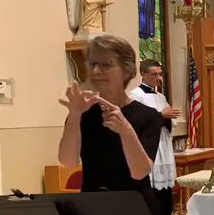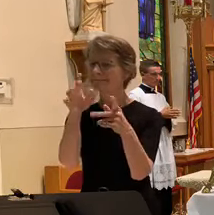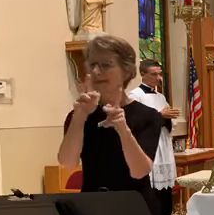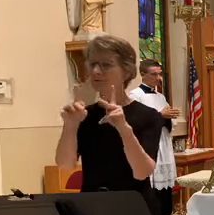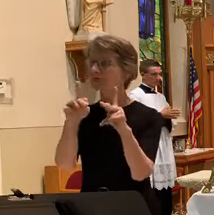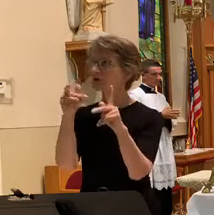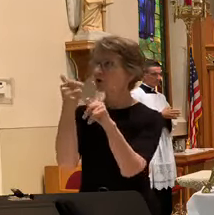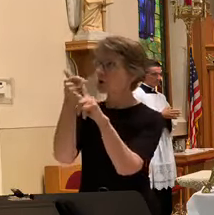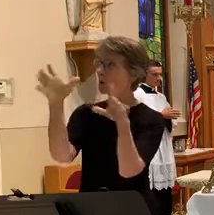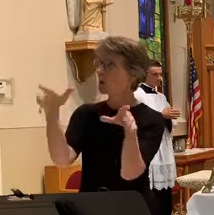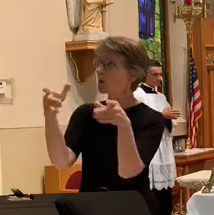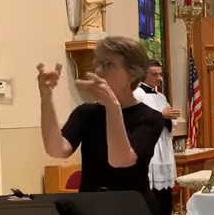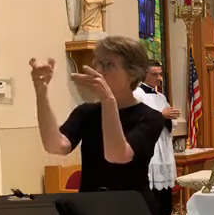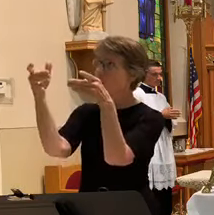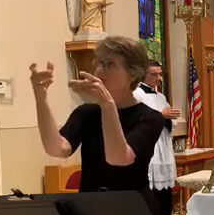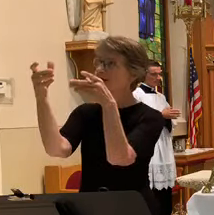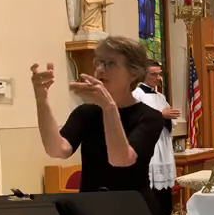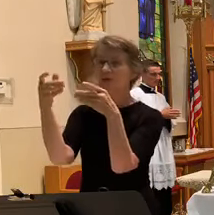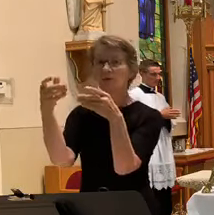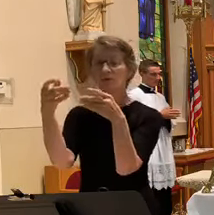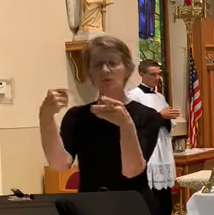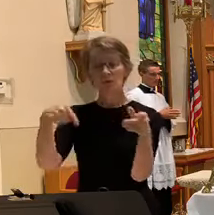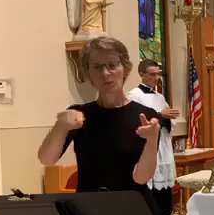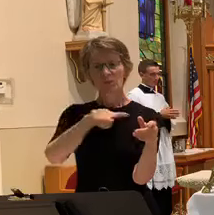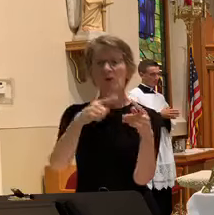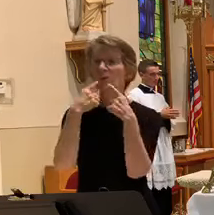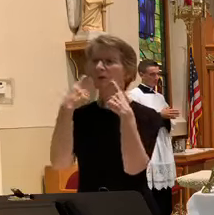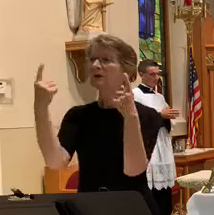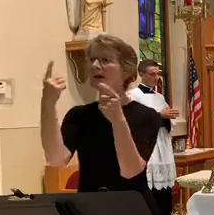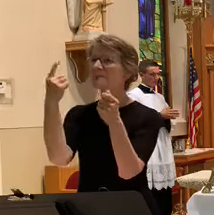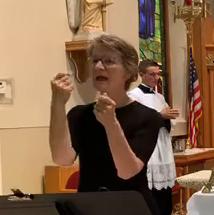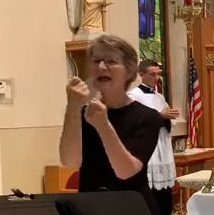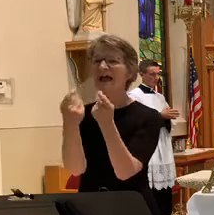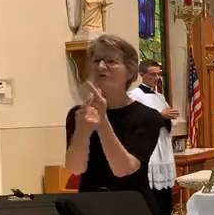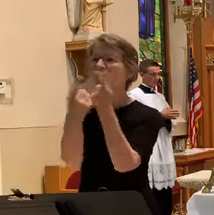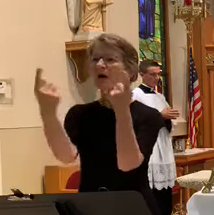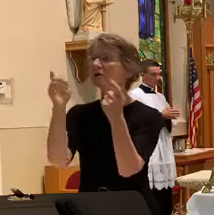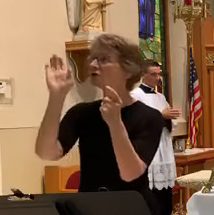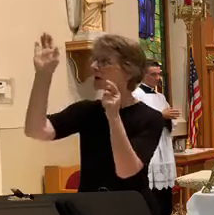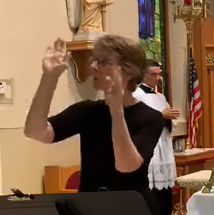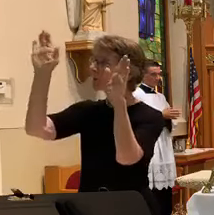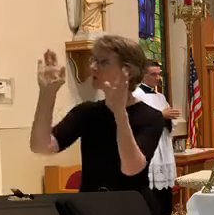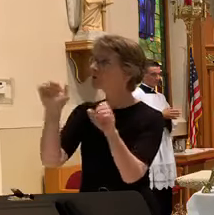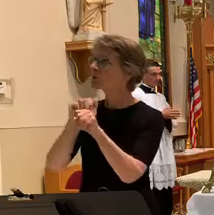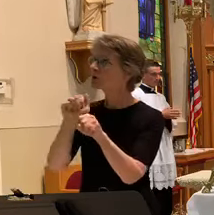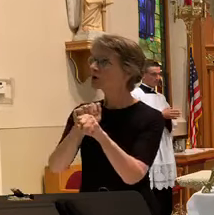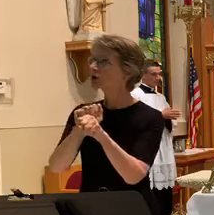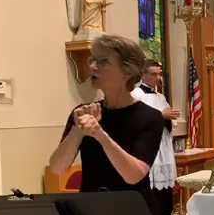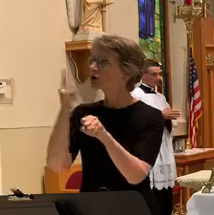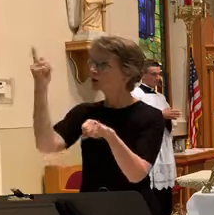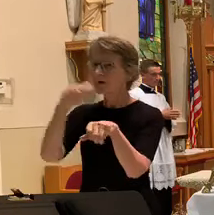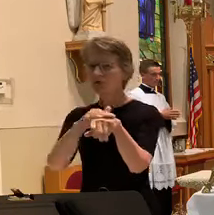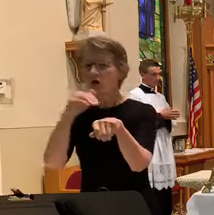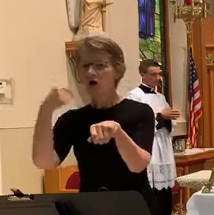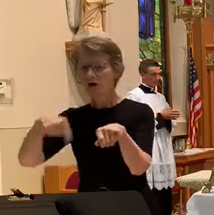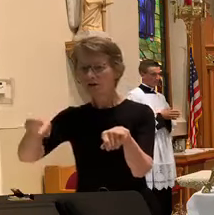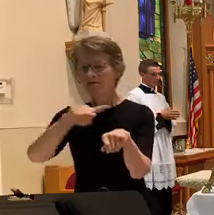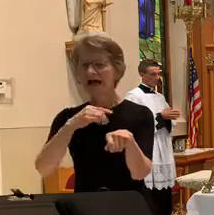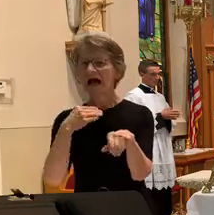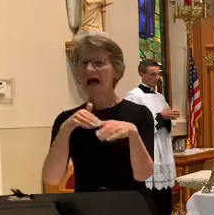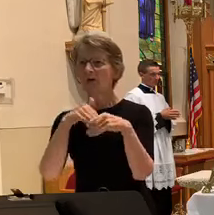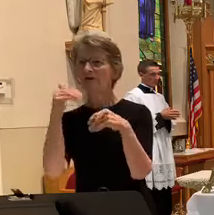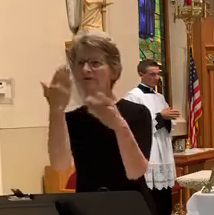your own possession, to proclaim everywhere your mighty works, for you have called us out of darkness into your own